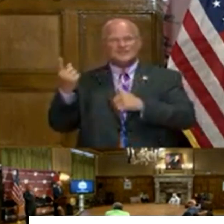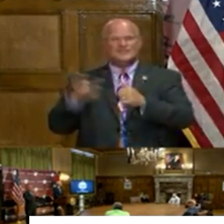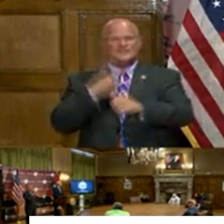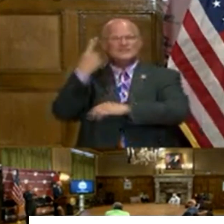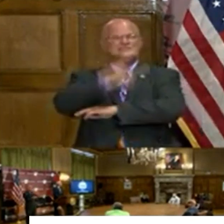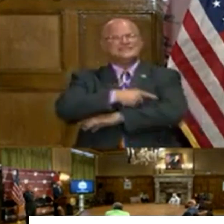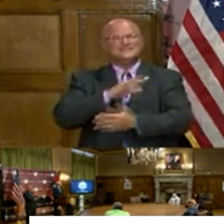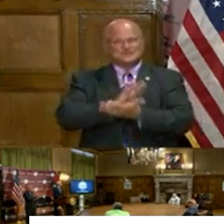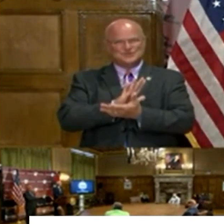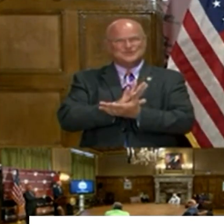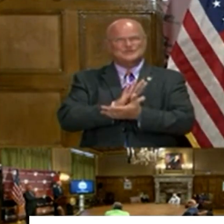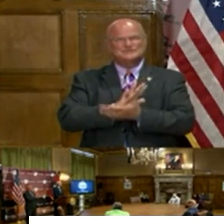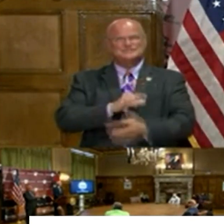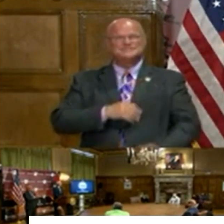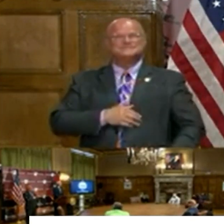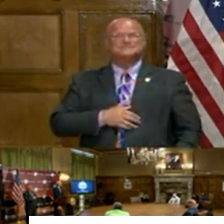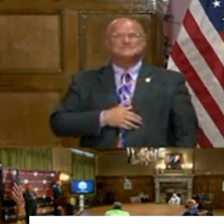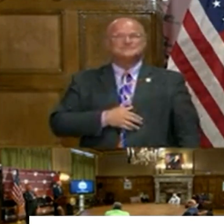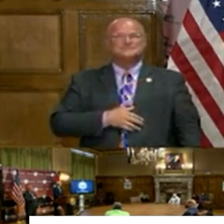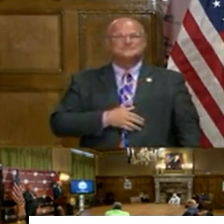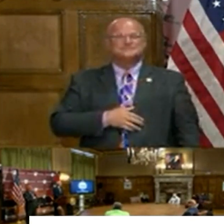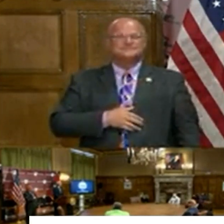school.